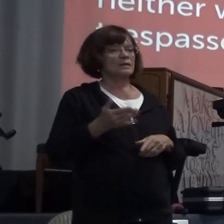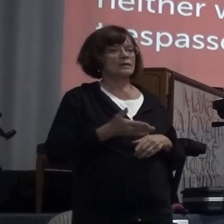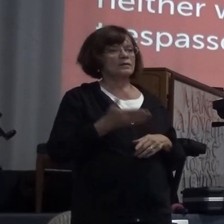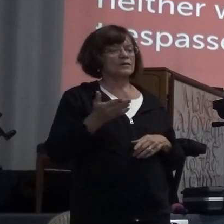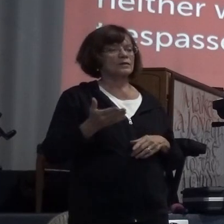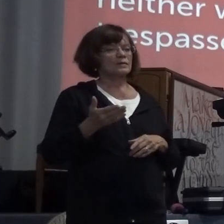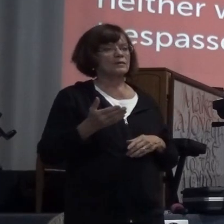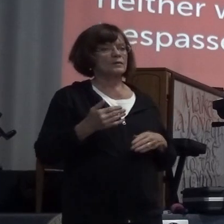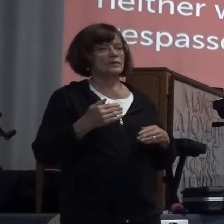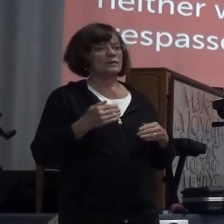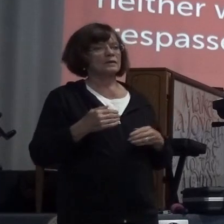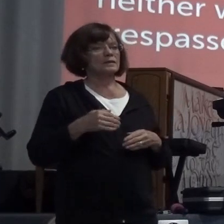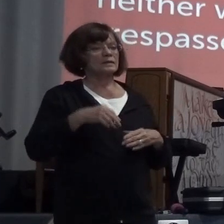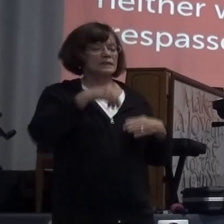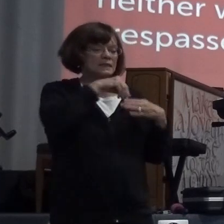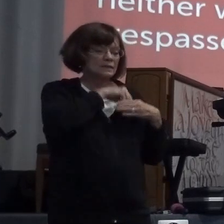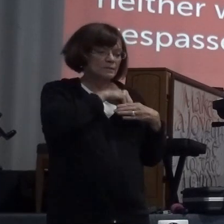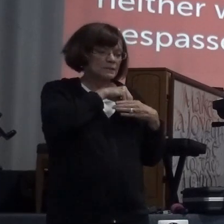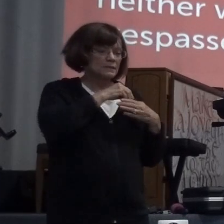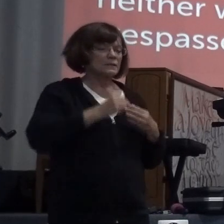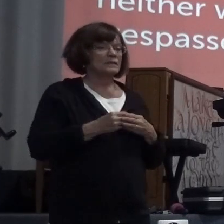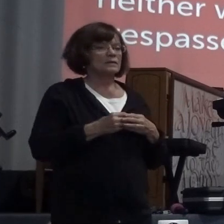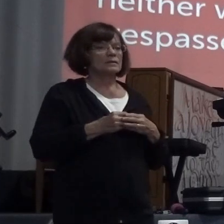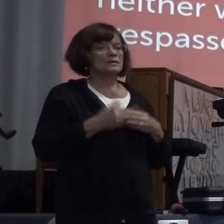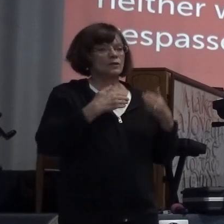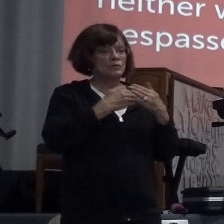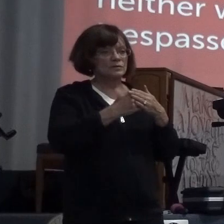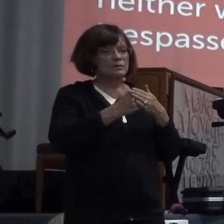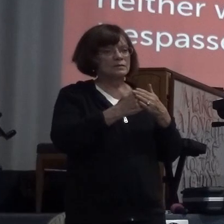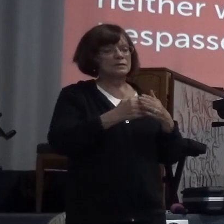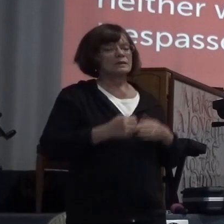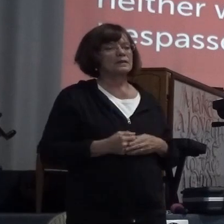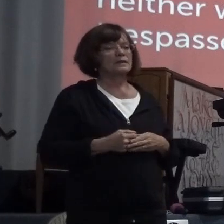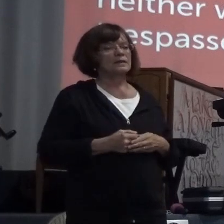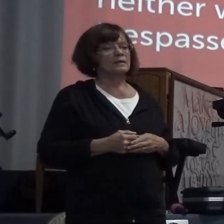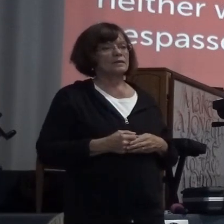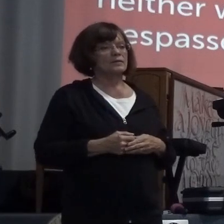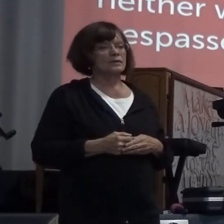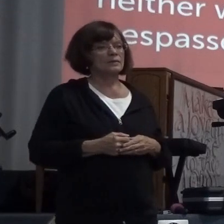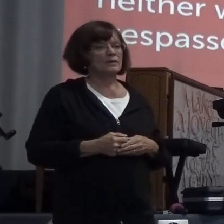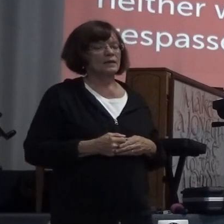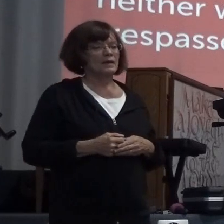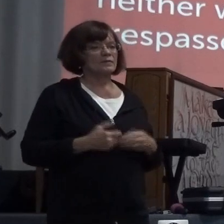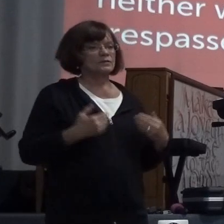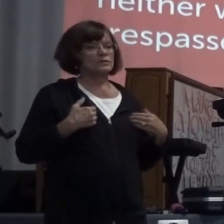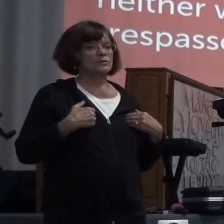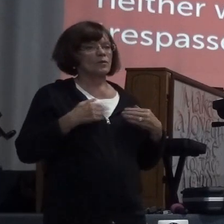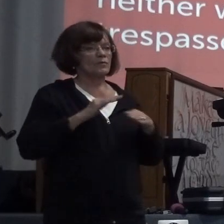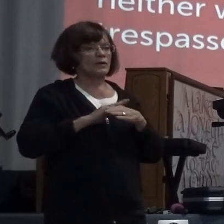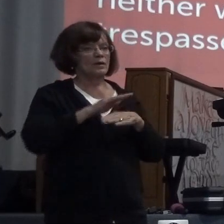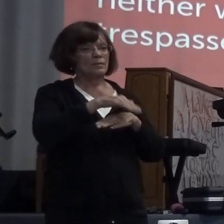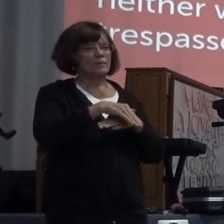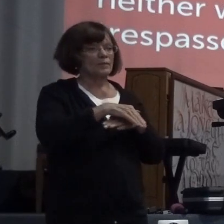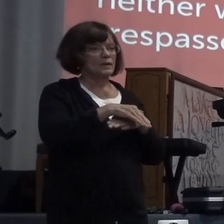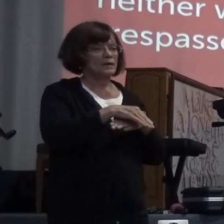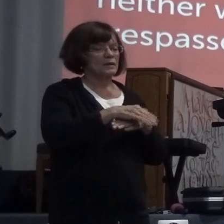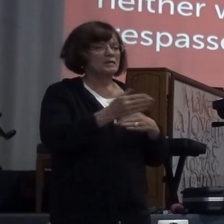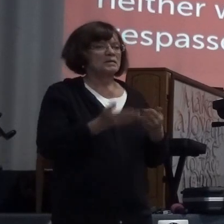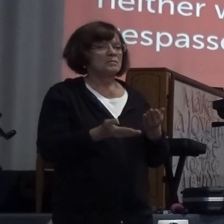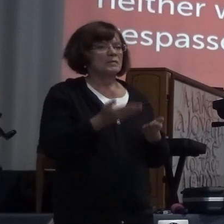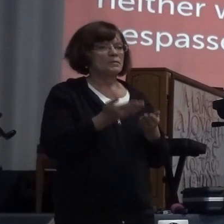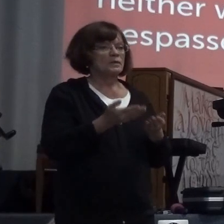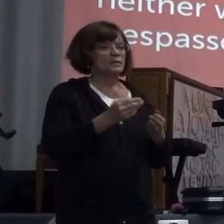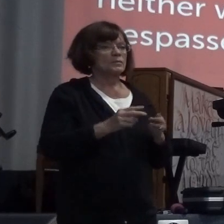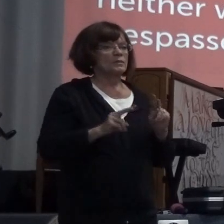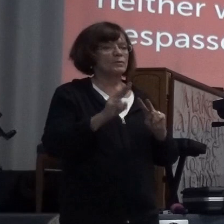again. Obviously, that other individual that sinned has a temptation that they need to overcome, and they may never. So we have to keep that in